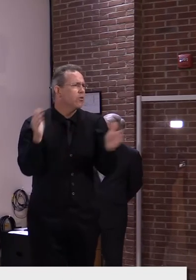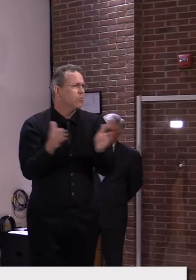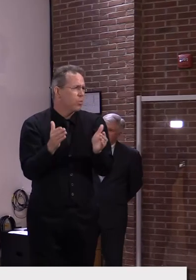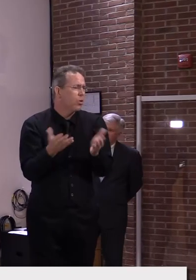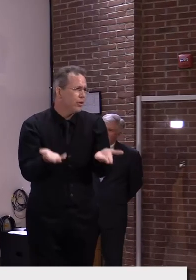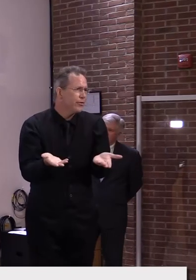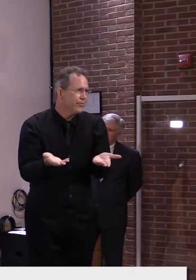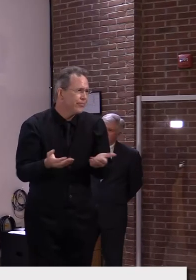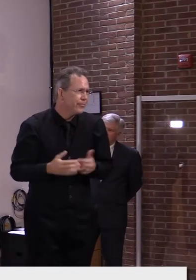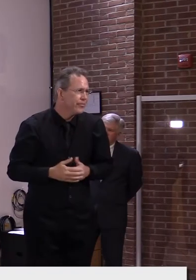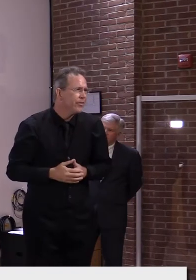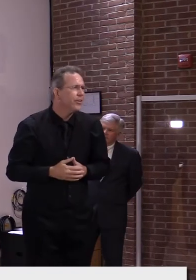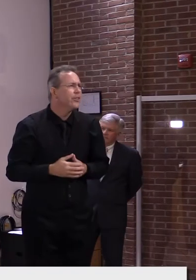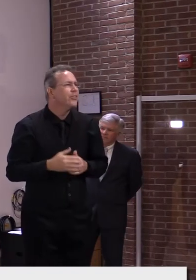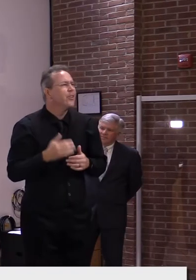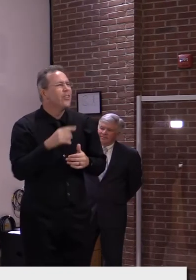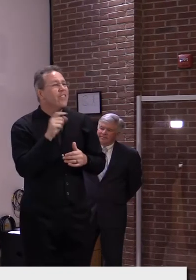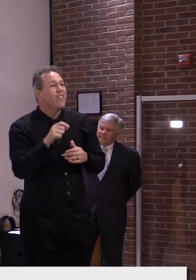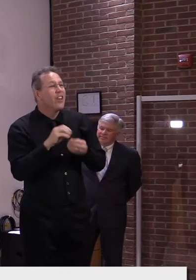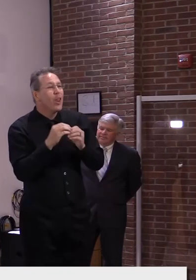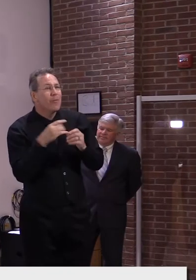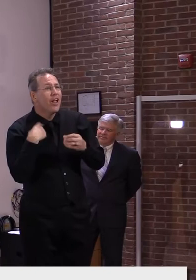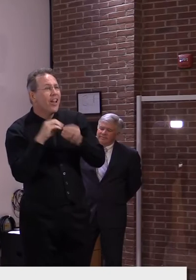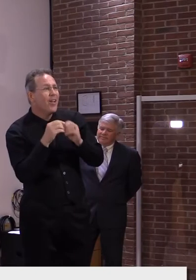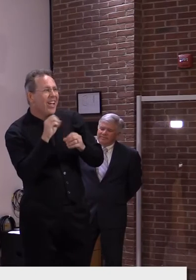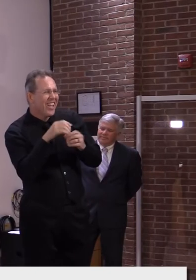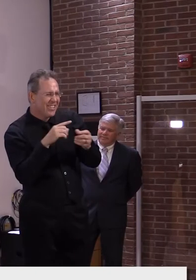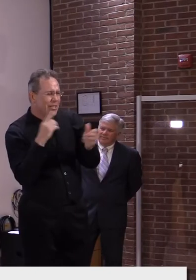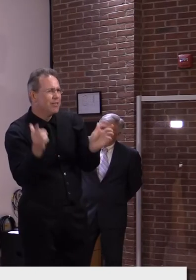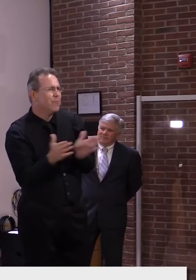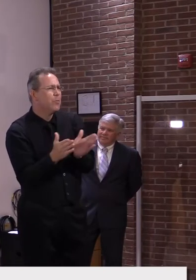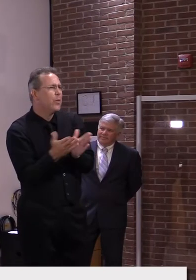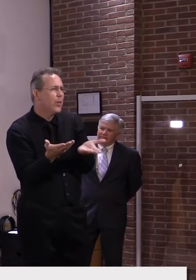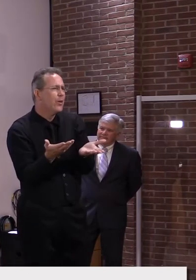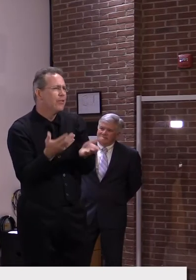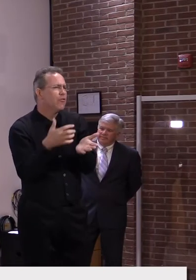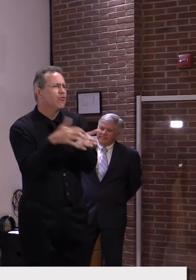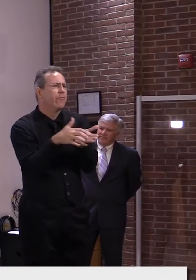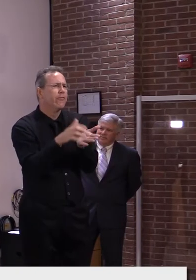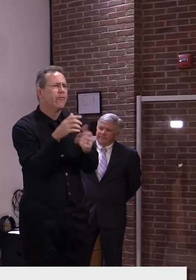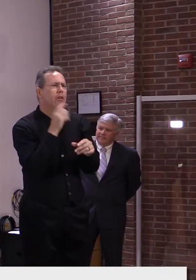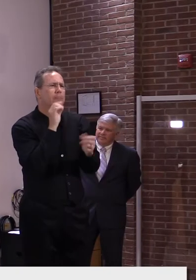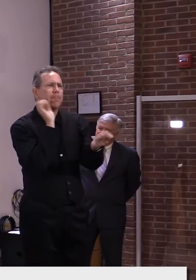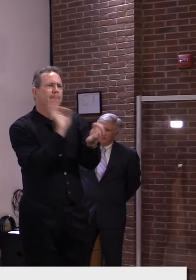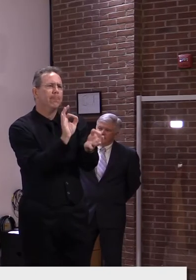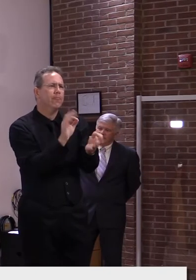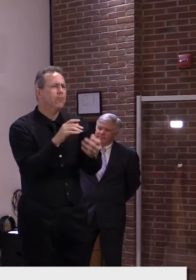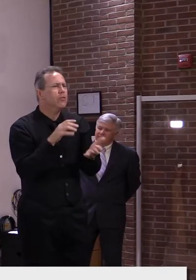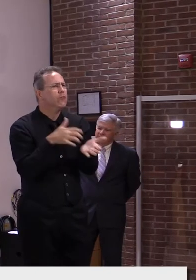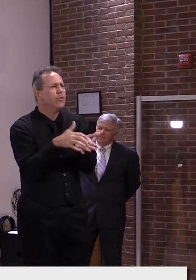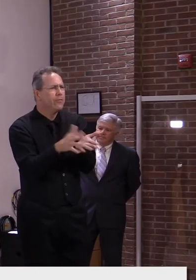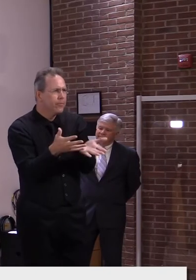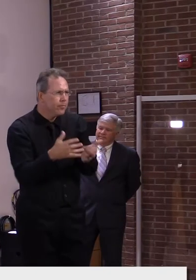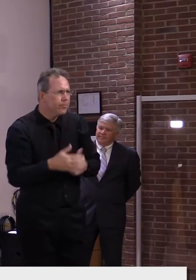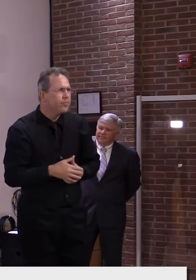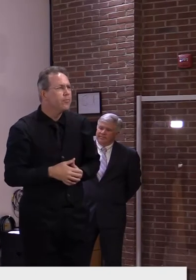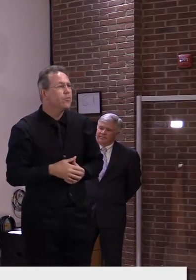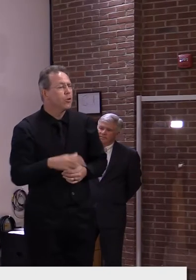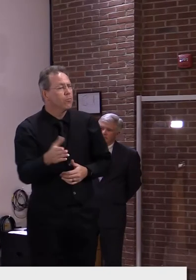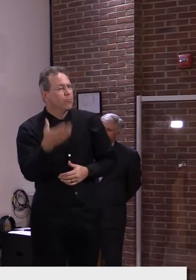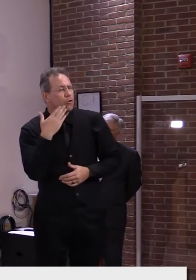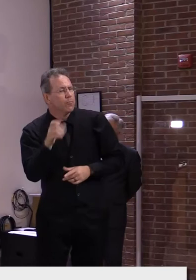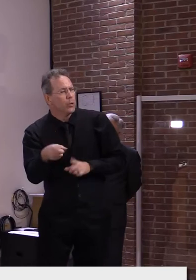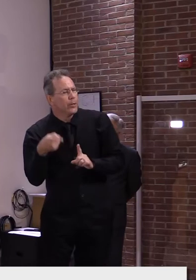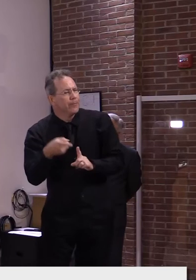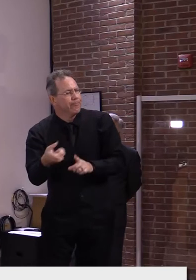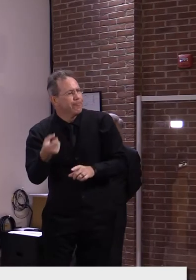make statistical comparisons amongst all of the groups. You're right, though, that the gap in the disparity